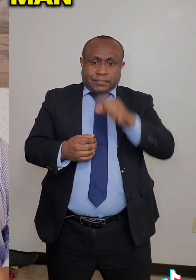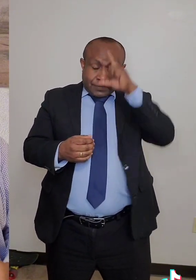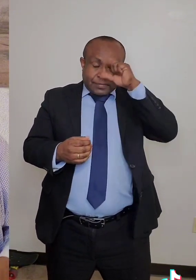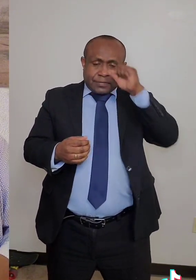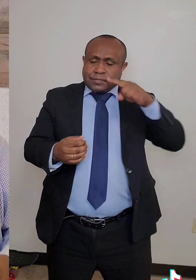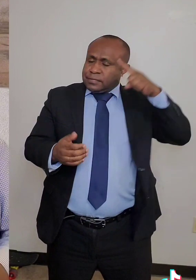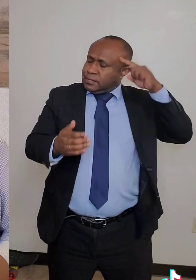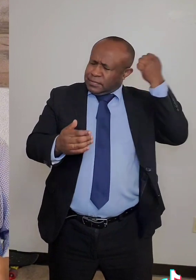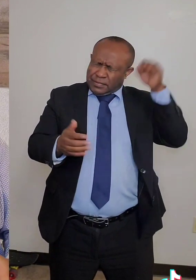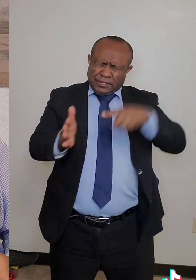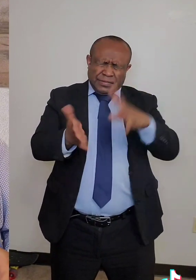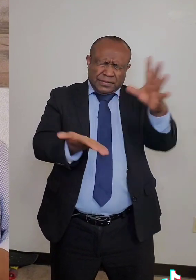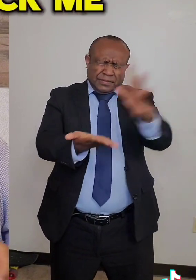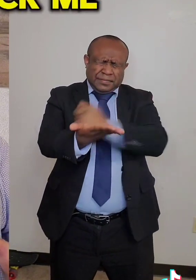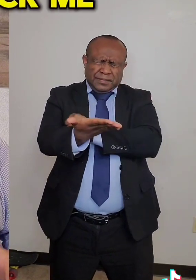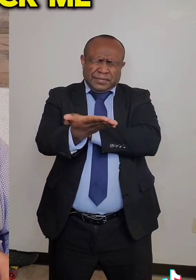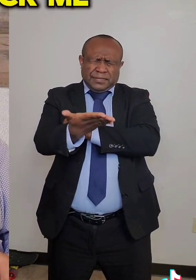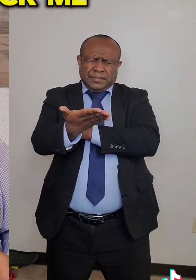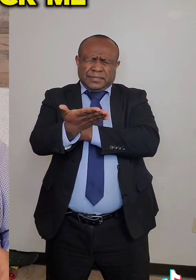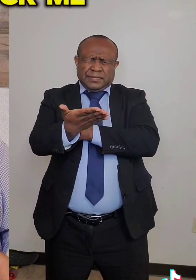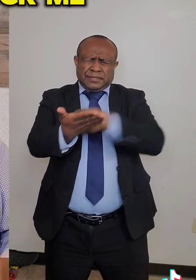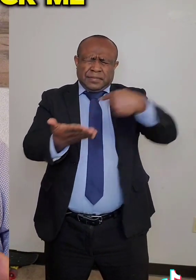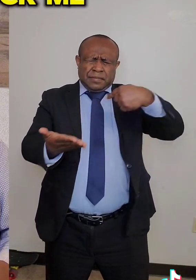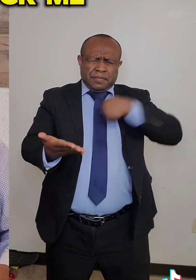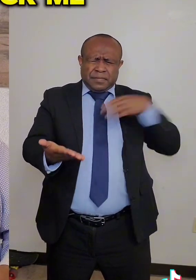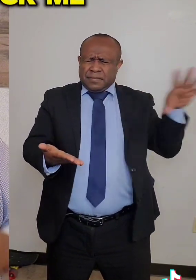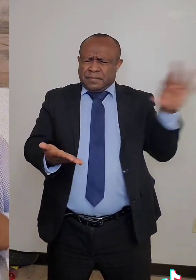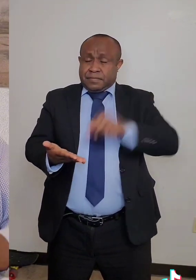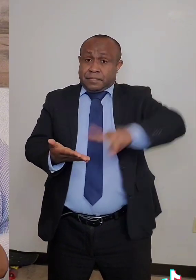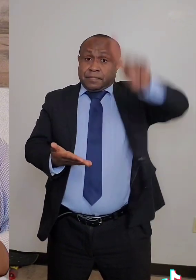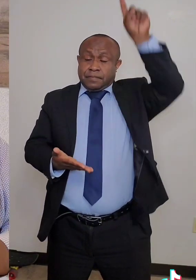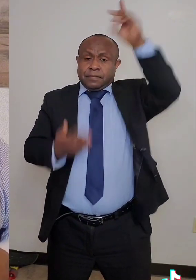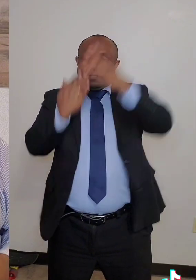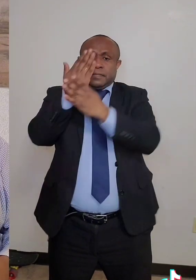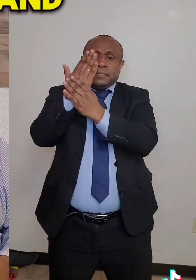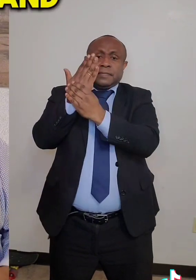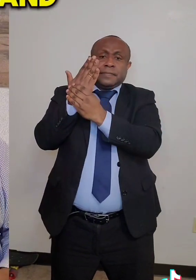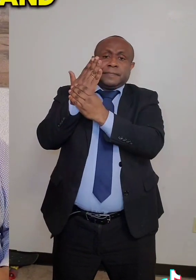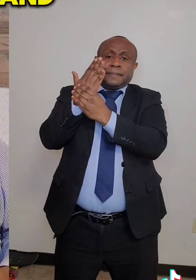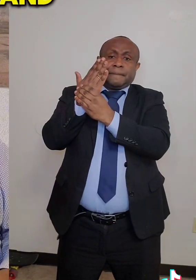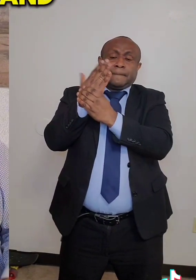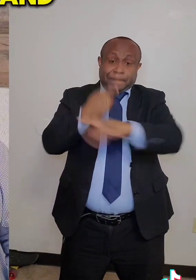of man can ever pluck me from